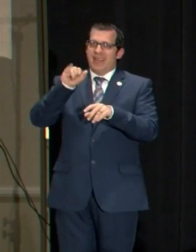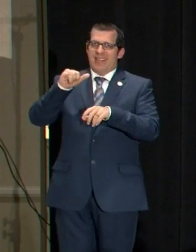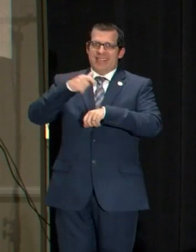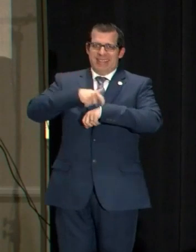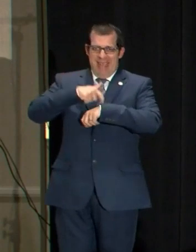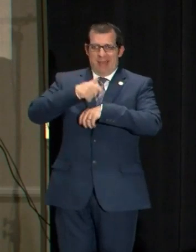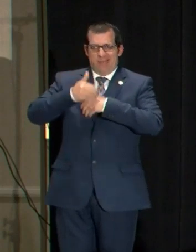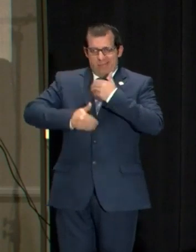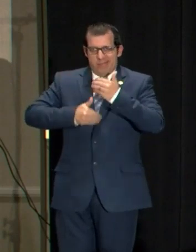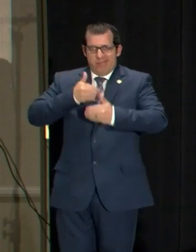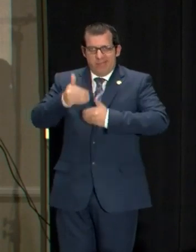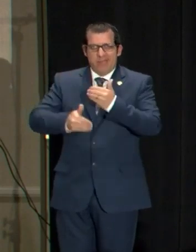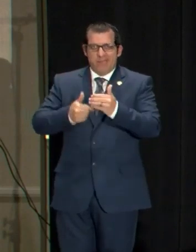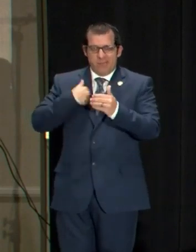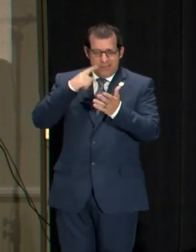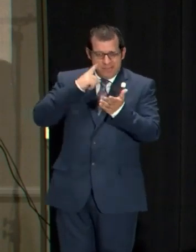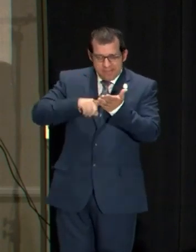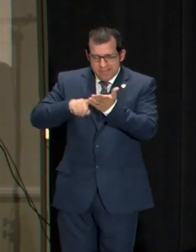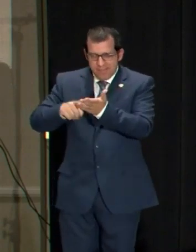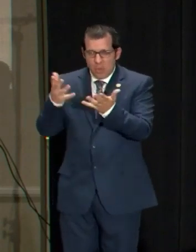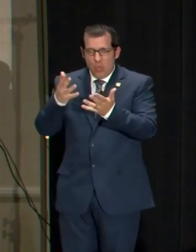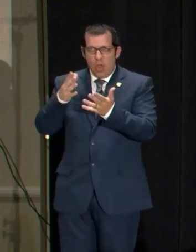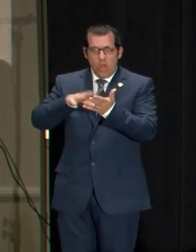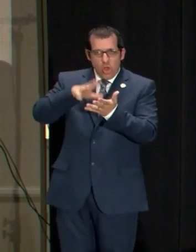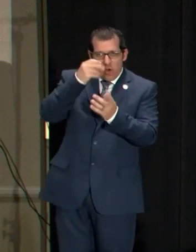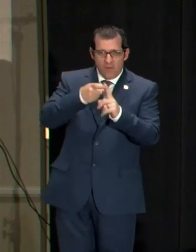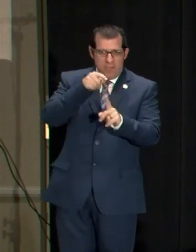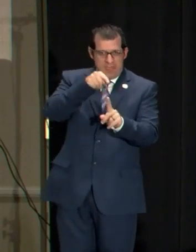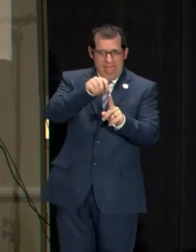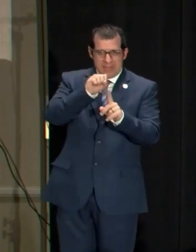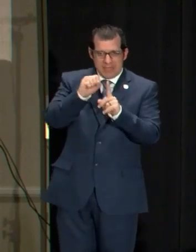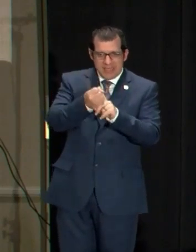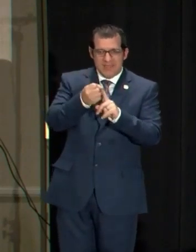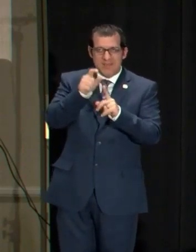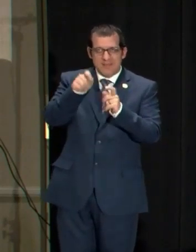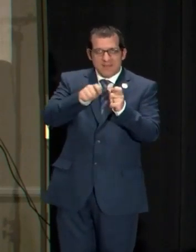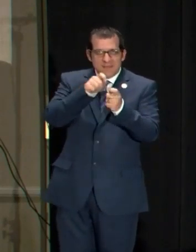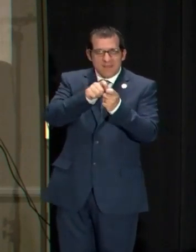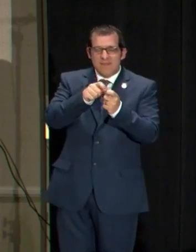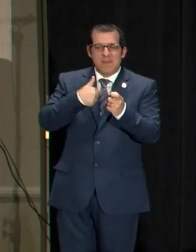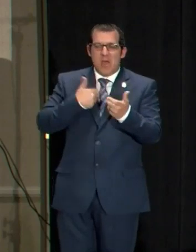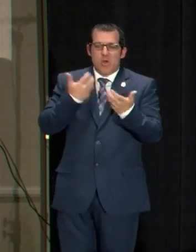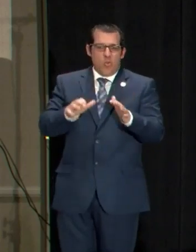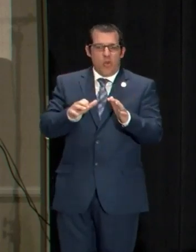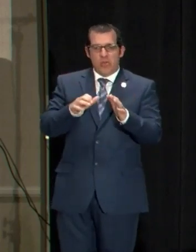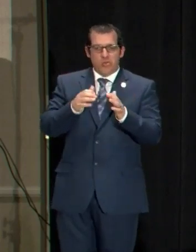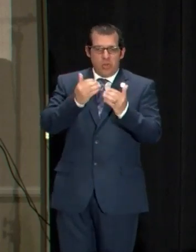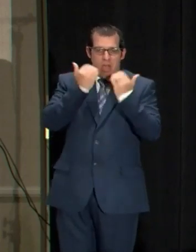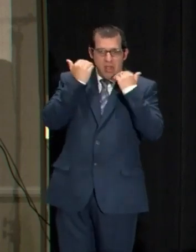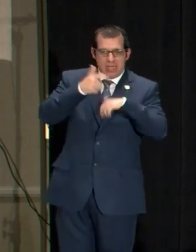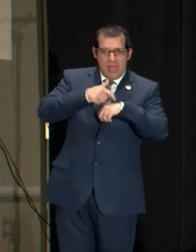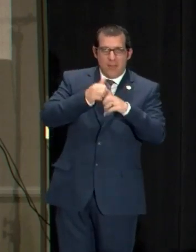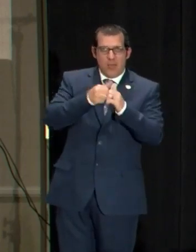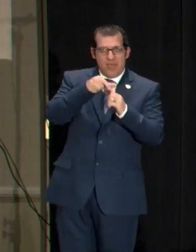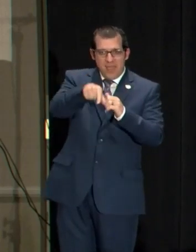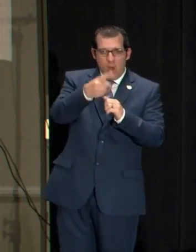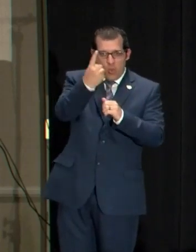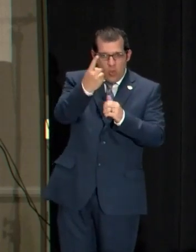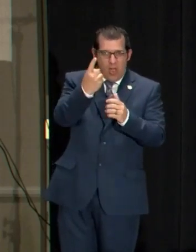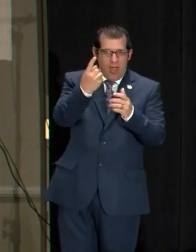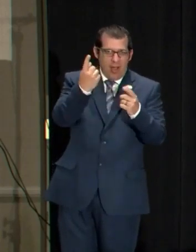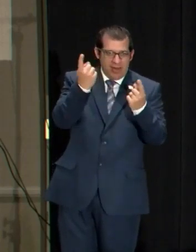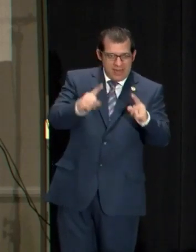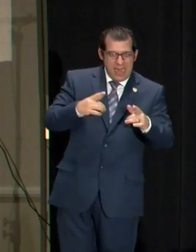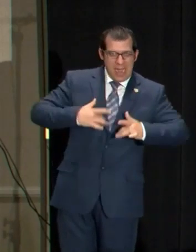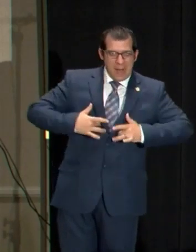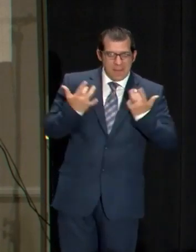time to look at lessons learned there. But I don't want to spend too much time on just one event. Really